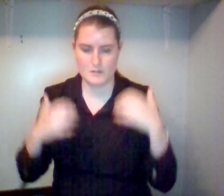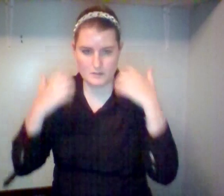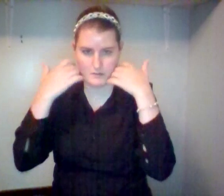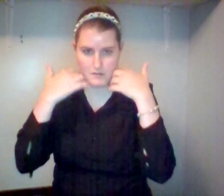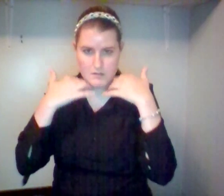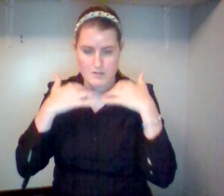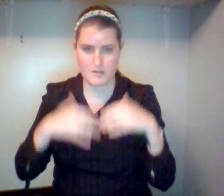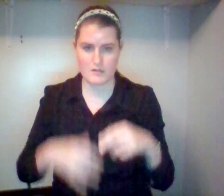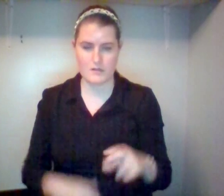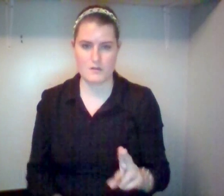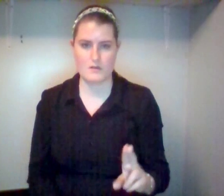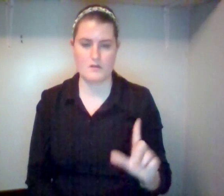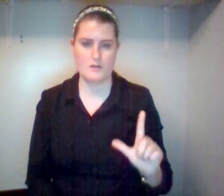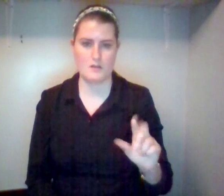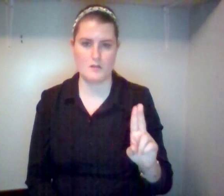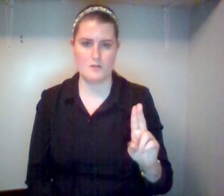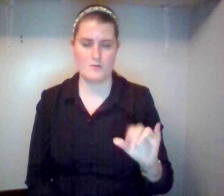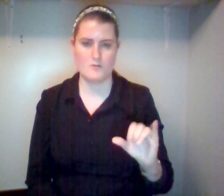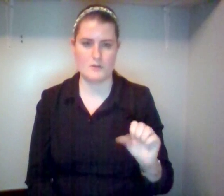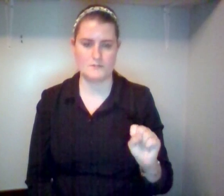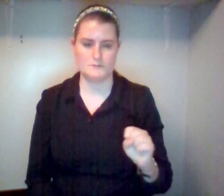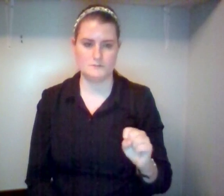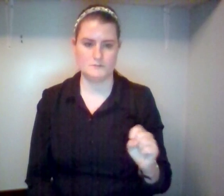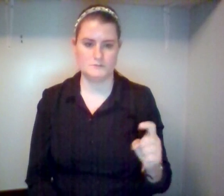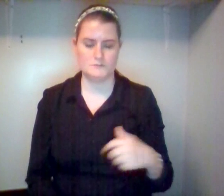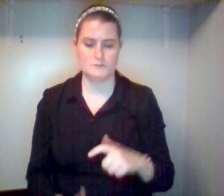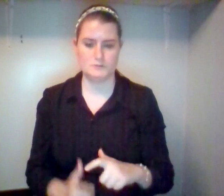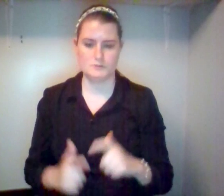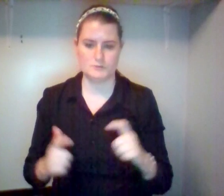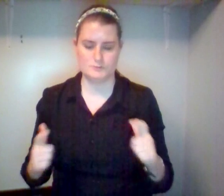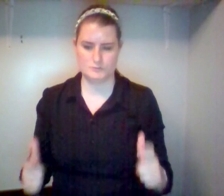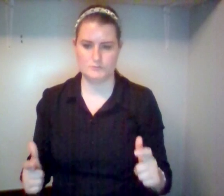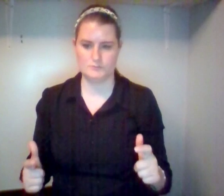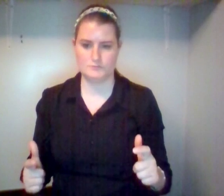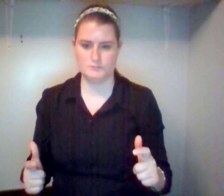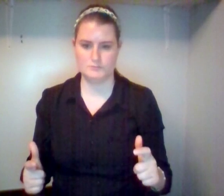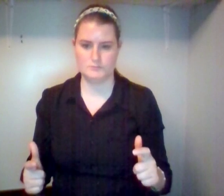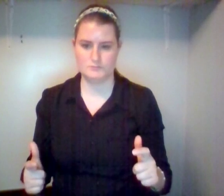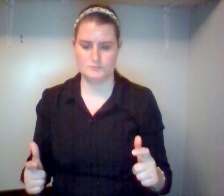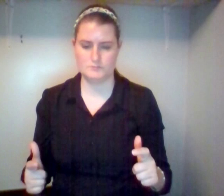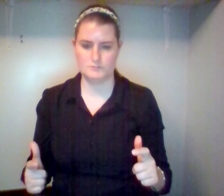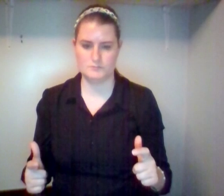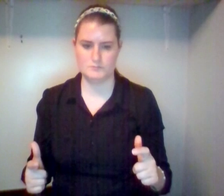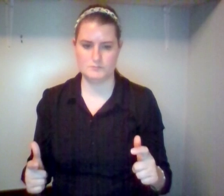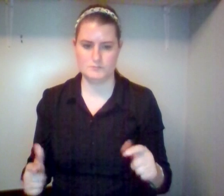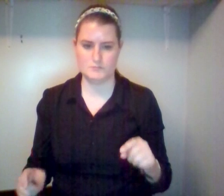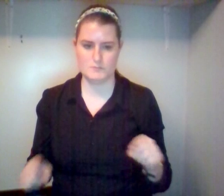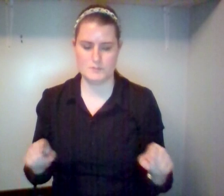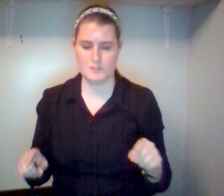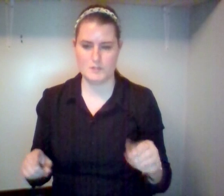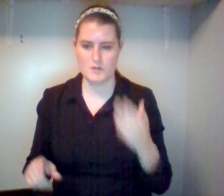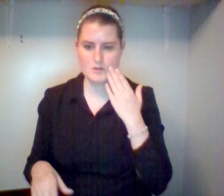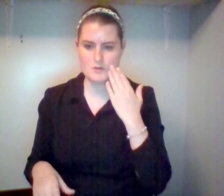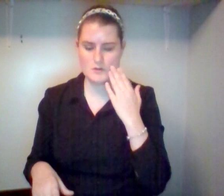big on the distinction between two kinds of knowing: the knowing